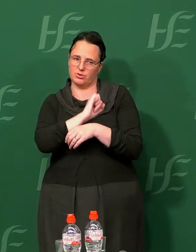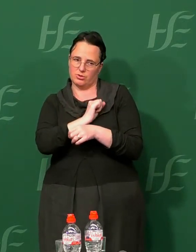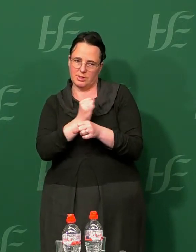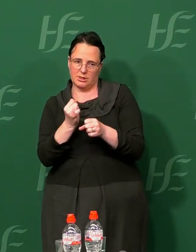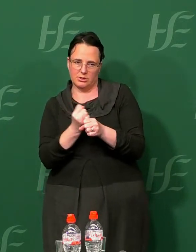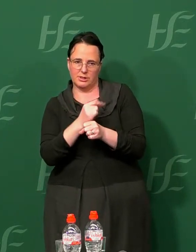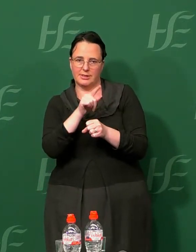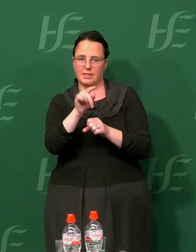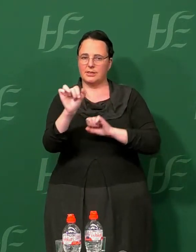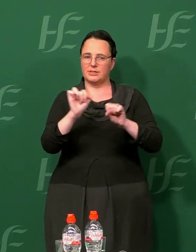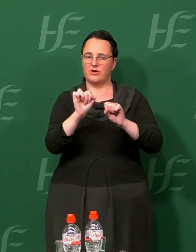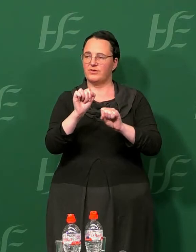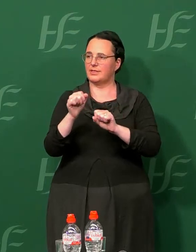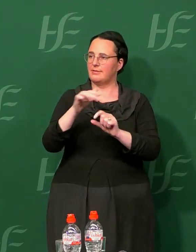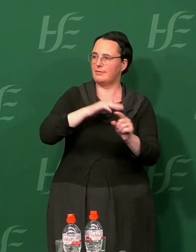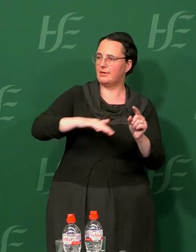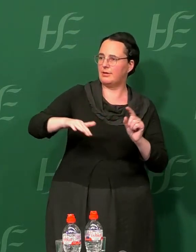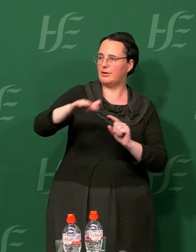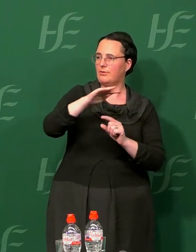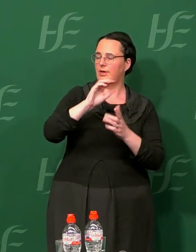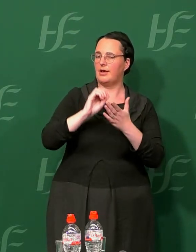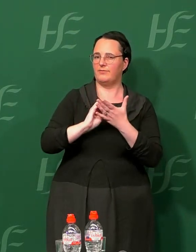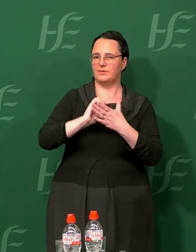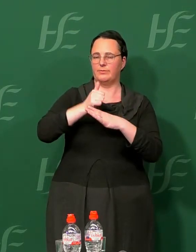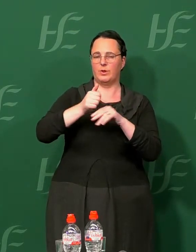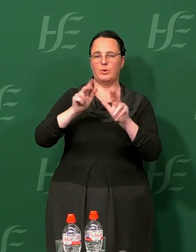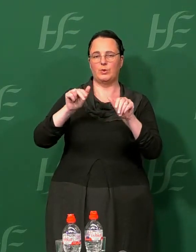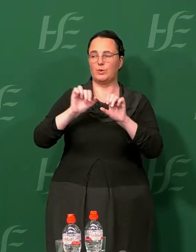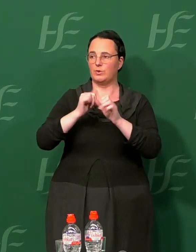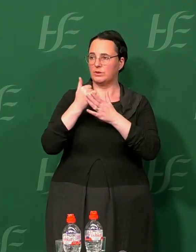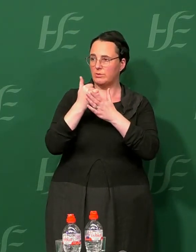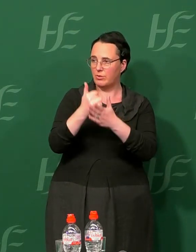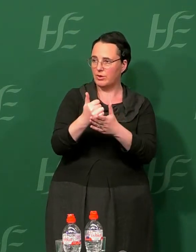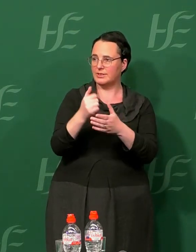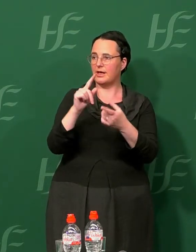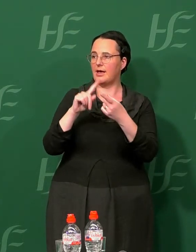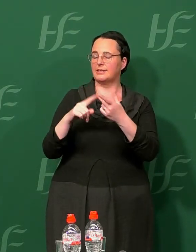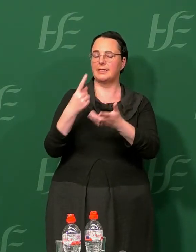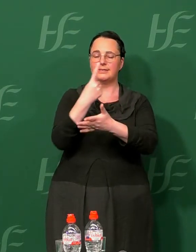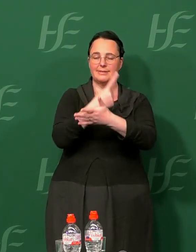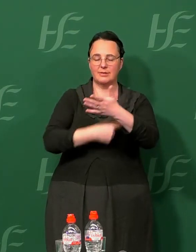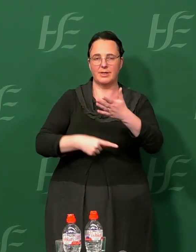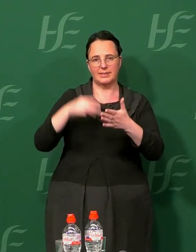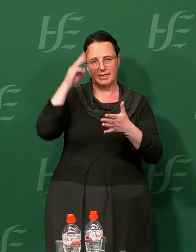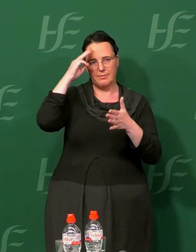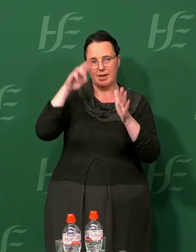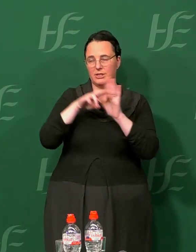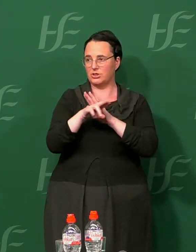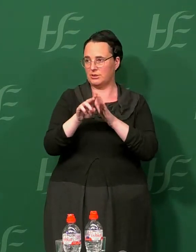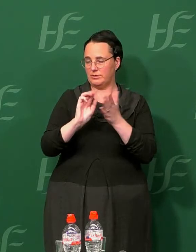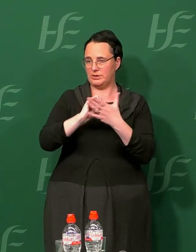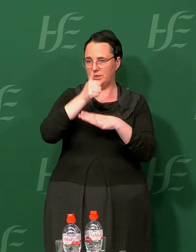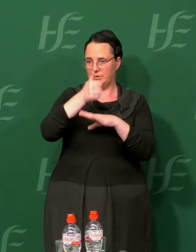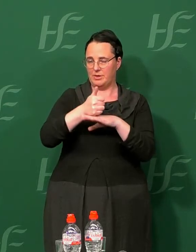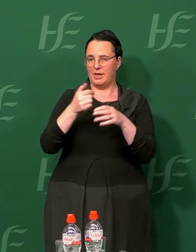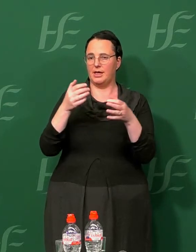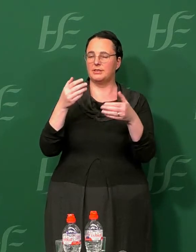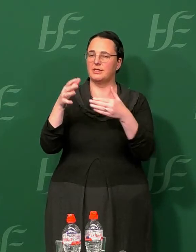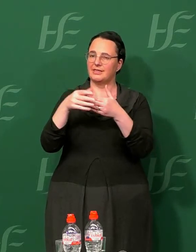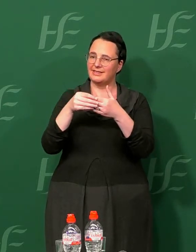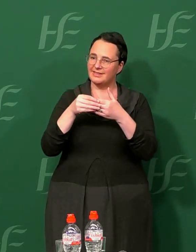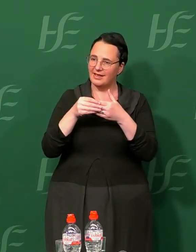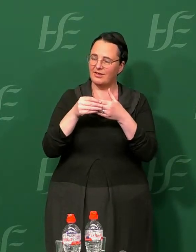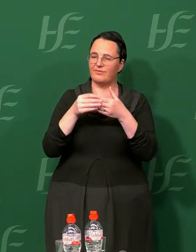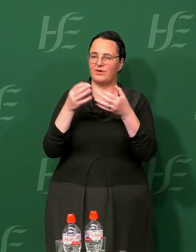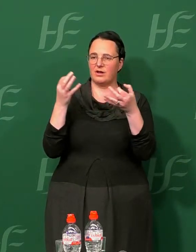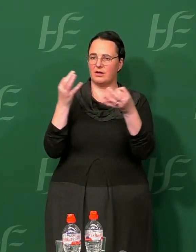the area. We have put in place new supports and dedicated disability managers. We've put in place safeguarding procedures